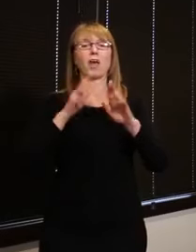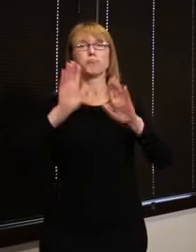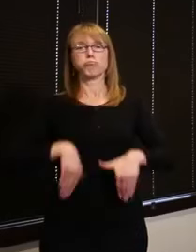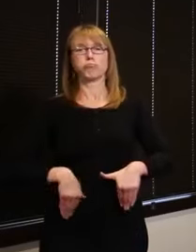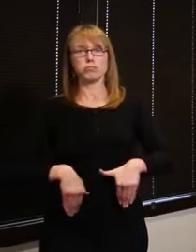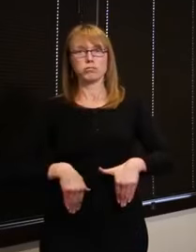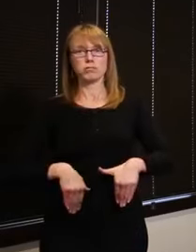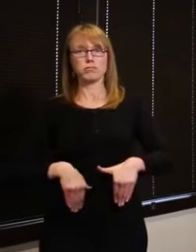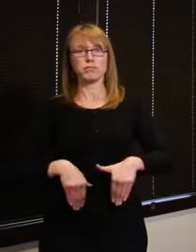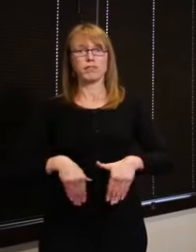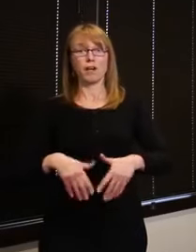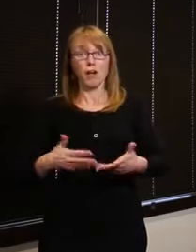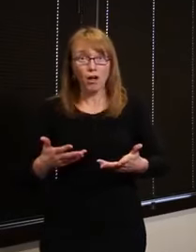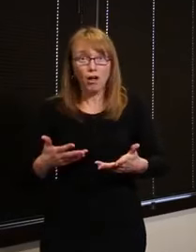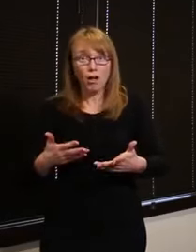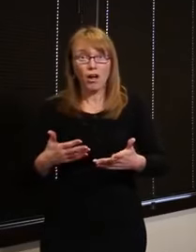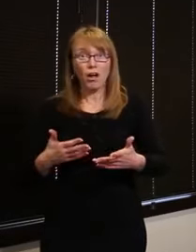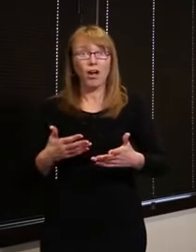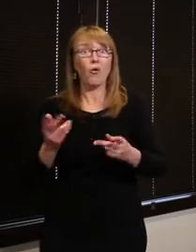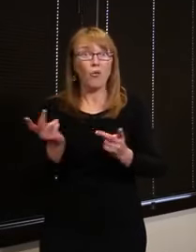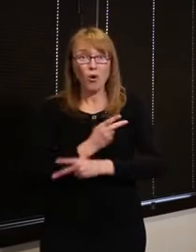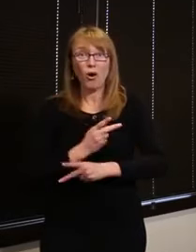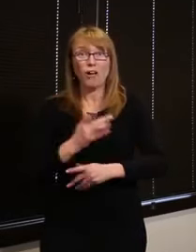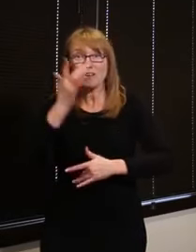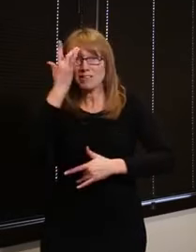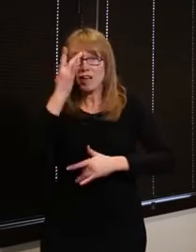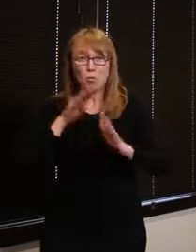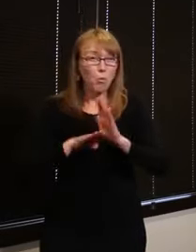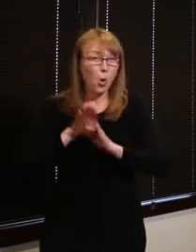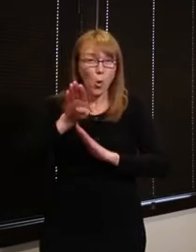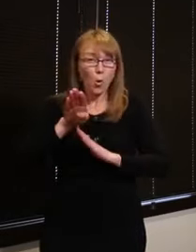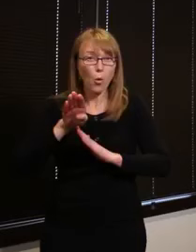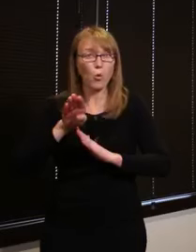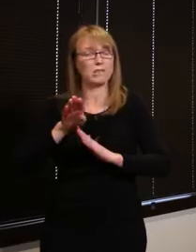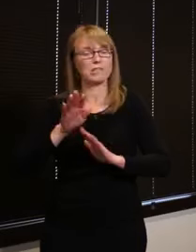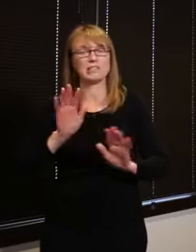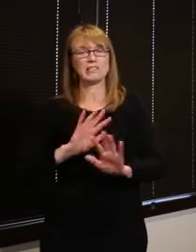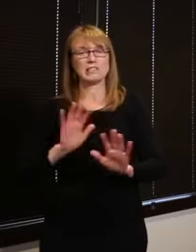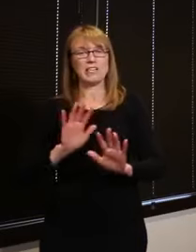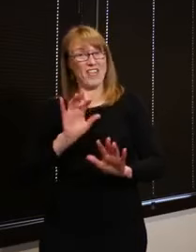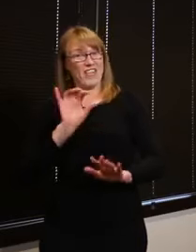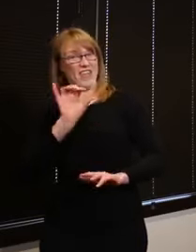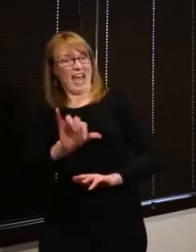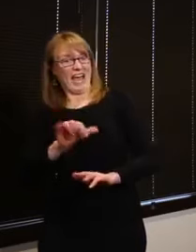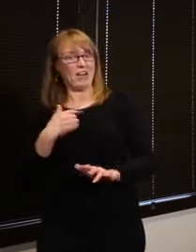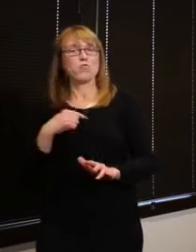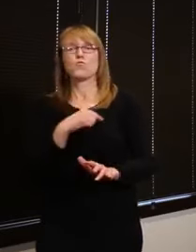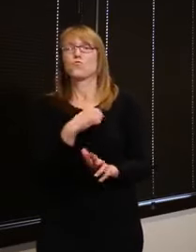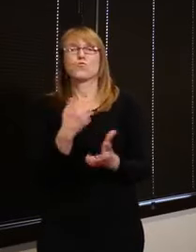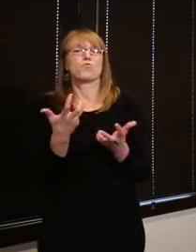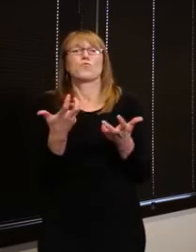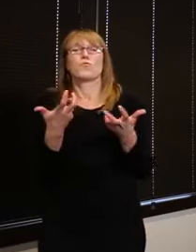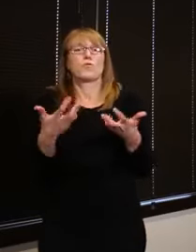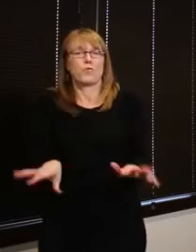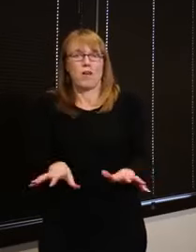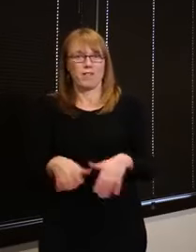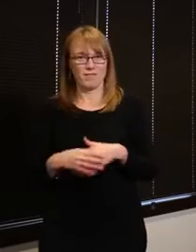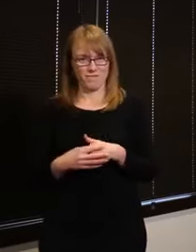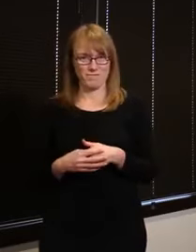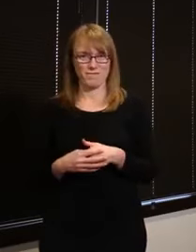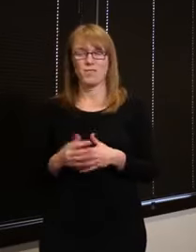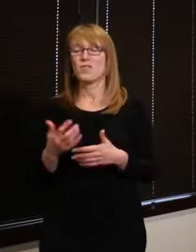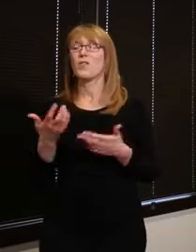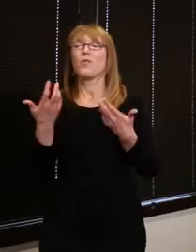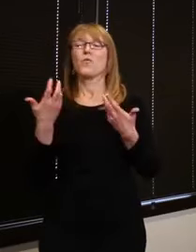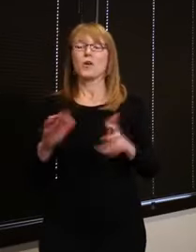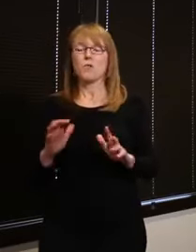And so that's exactly what we don't want to happen in this pandemic, is to relax too fast, too soon,